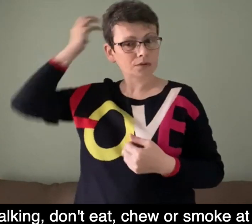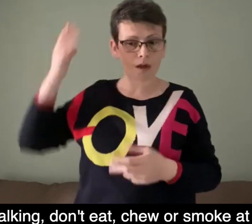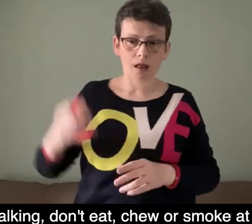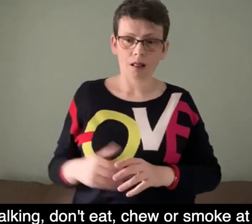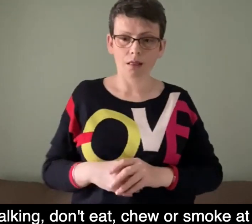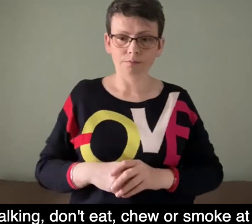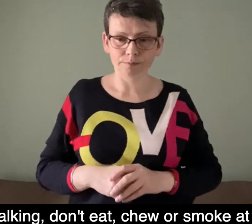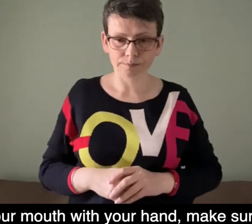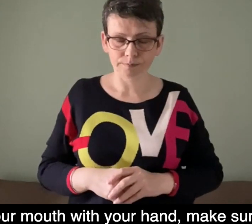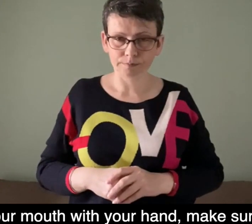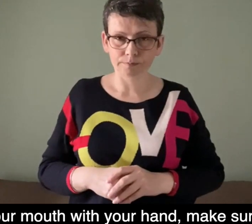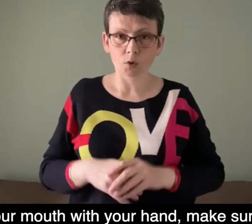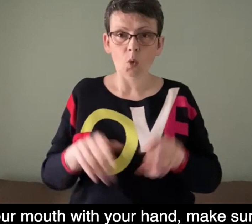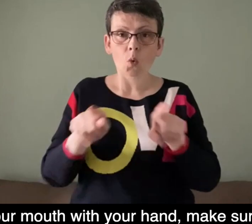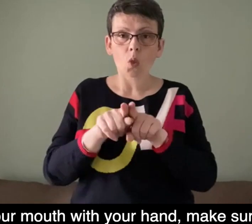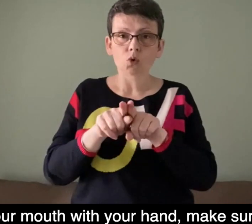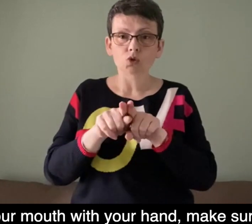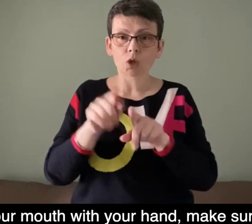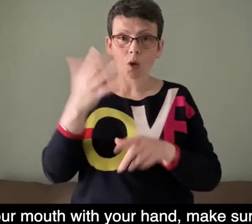Try not to cover your mouth with your hand.